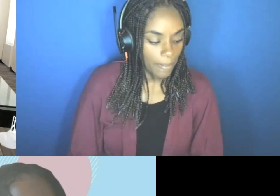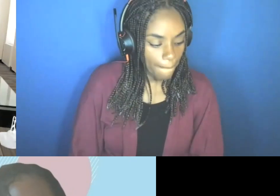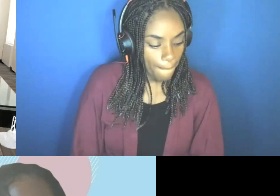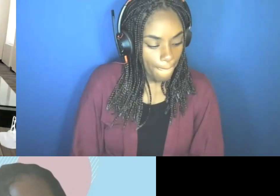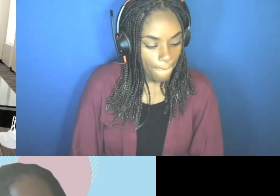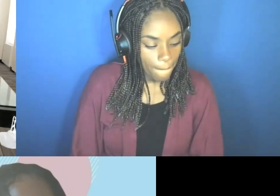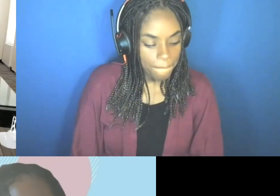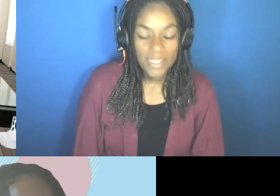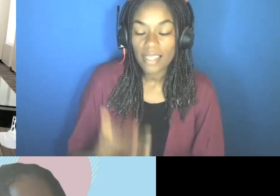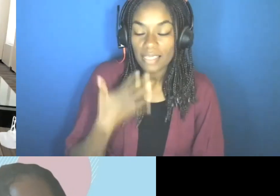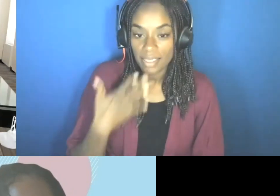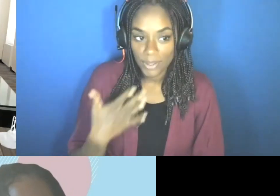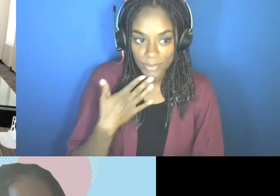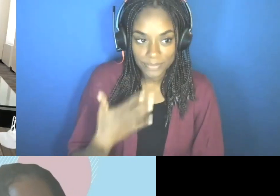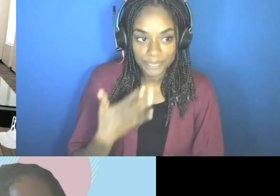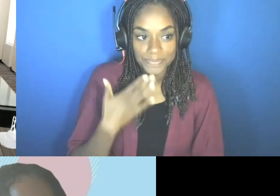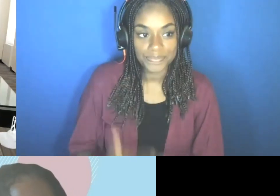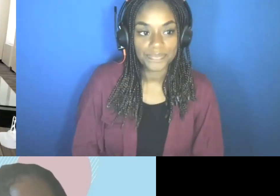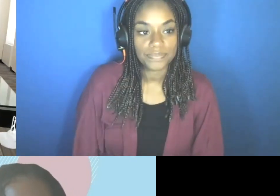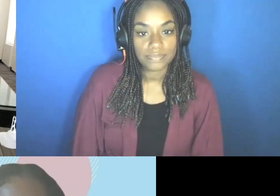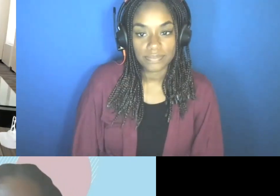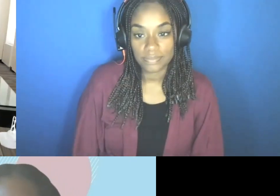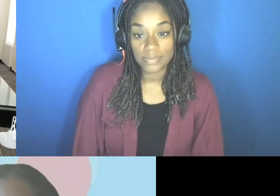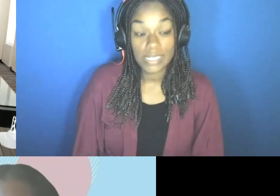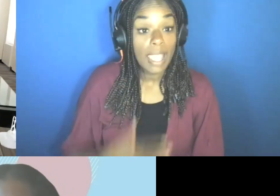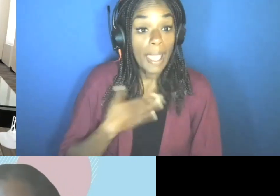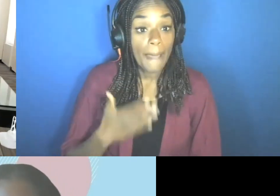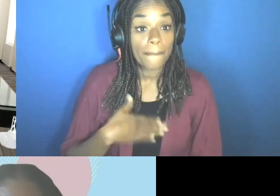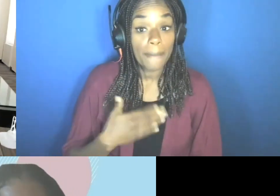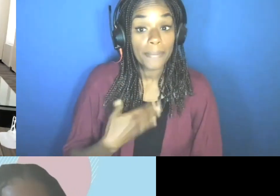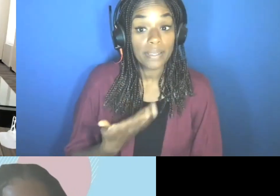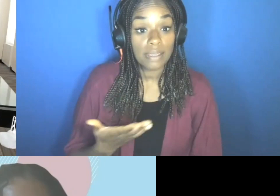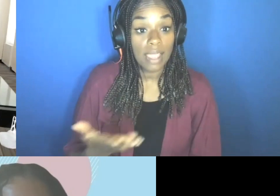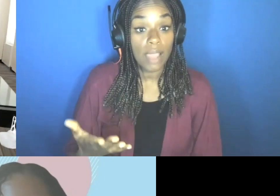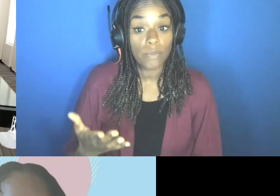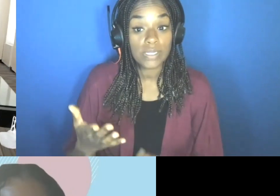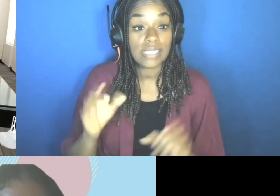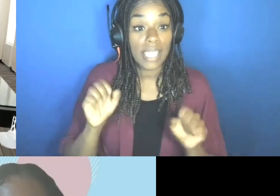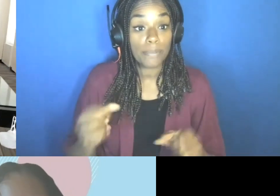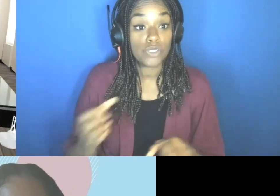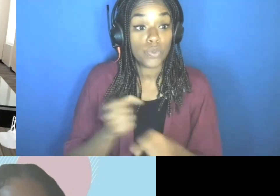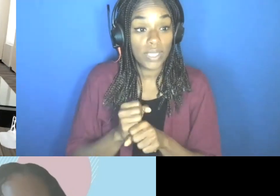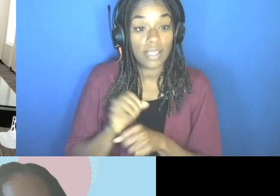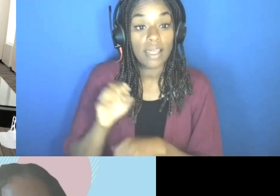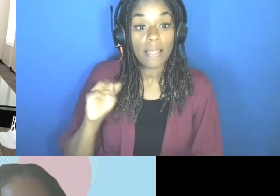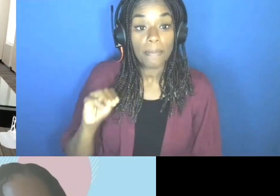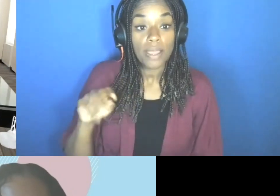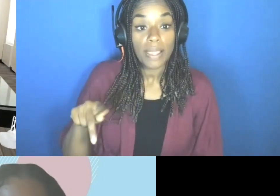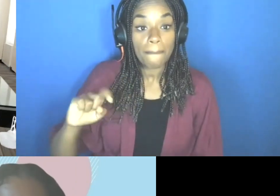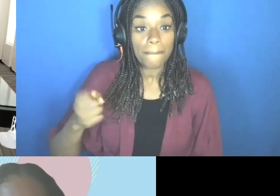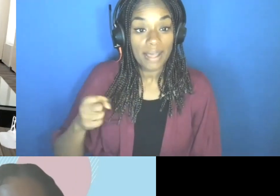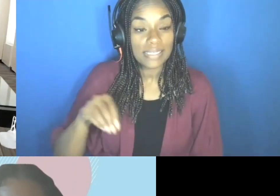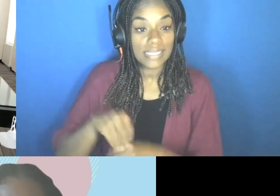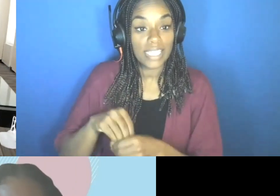Thank you, Antoine. Yes, I'm glad I was able to get the monkeypox in New York State. Initially, I started in New York